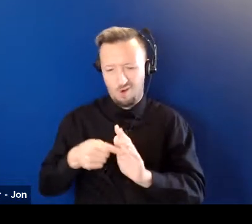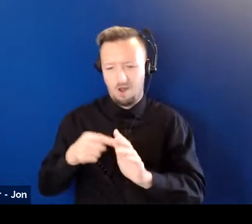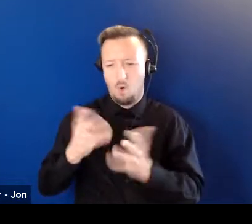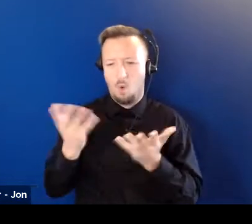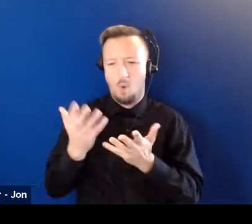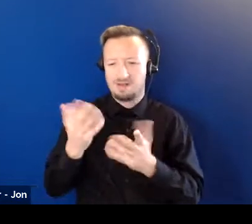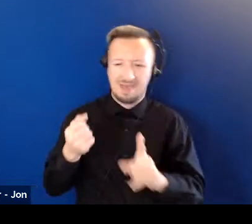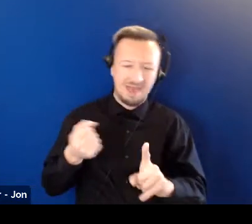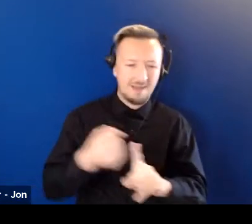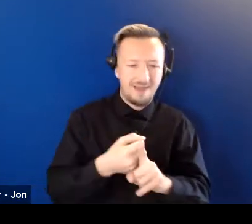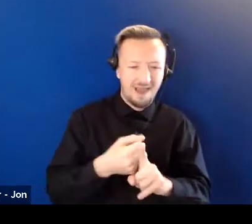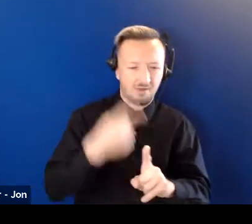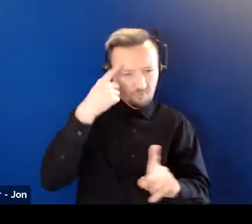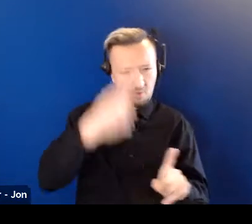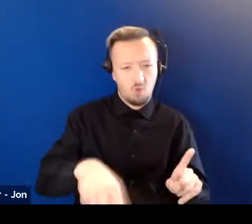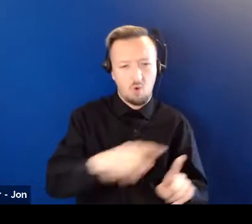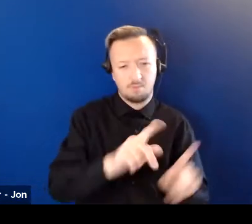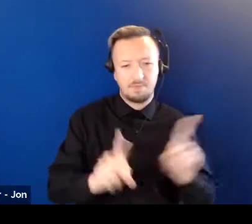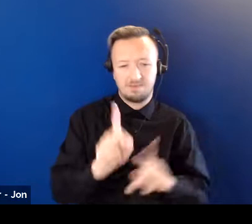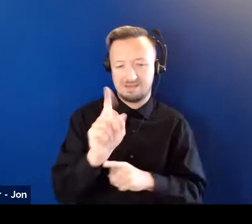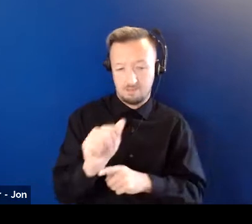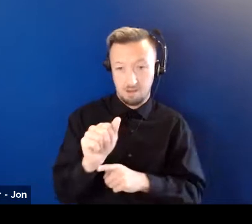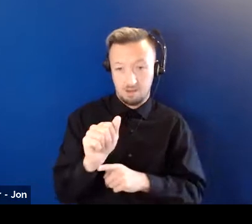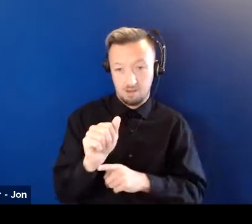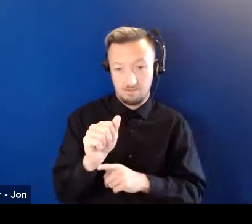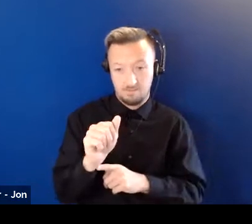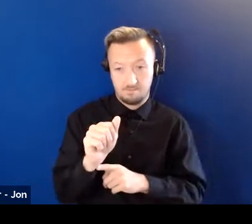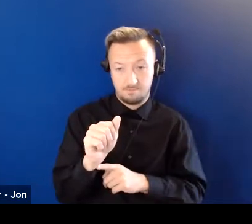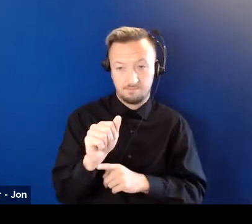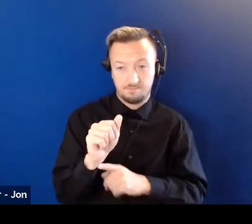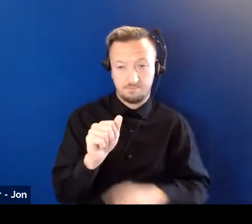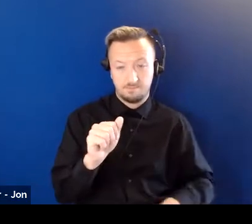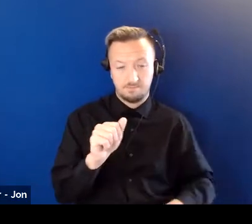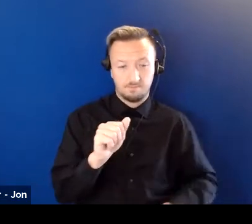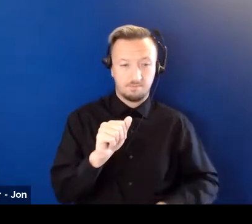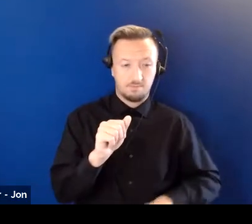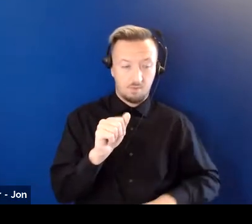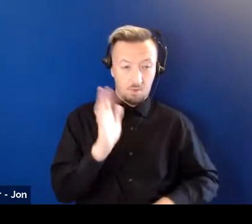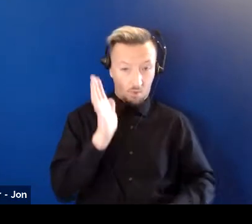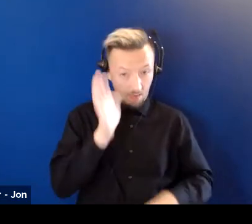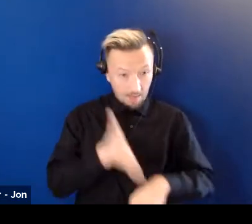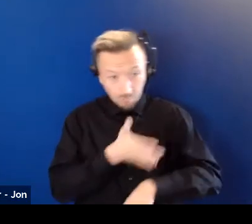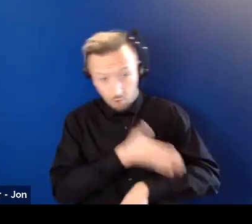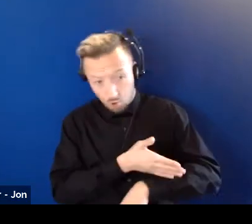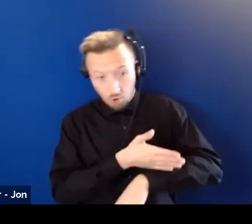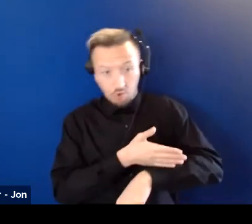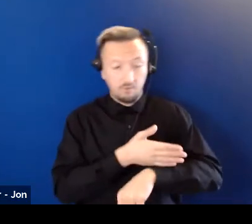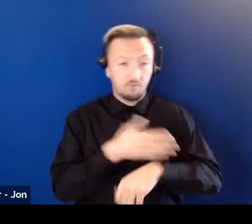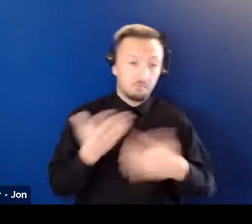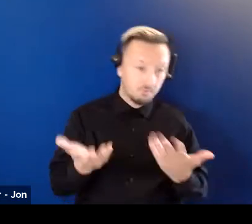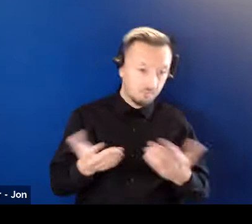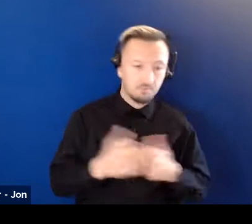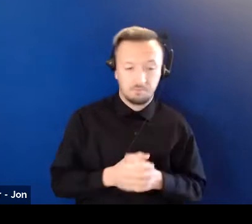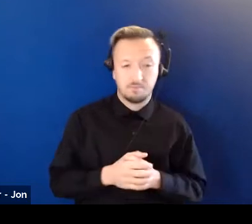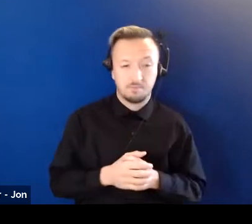to address and look for ways that we have evidence that shows it's going to improve those circumstances.